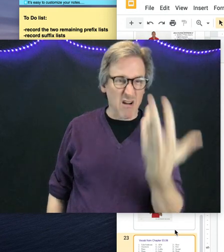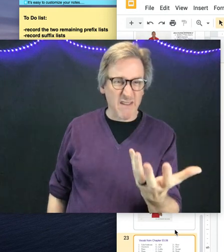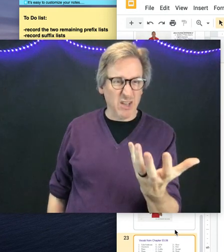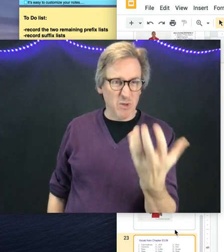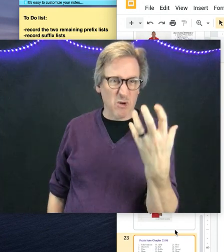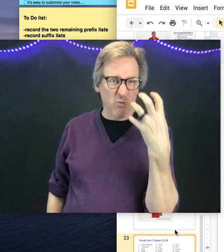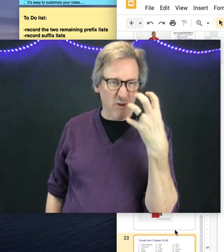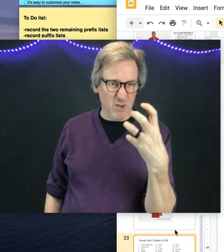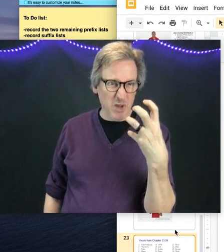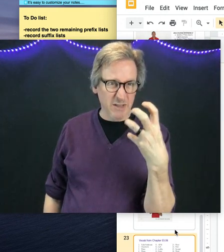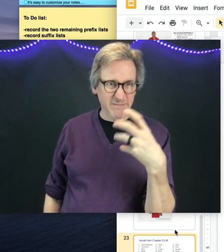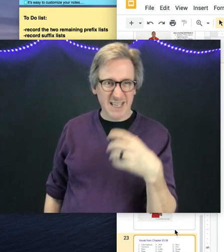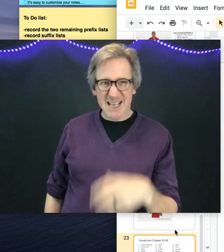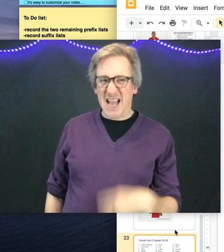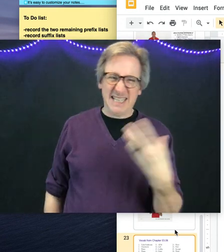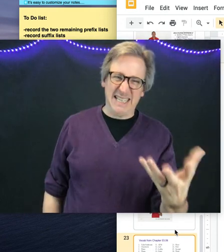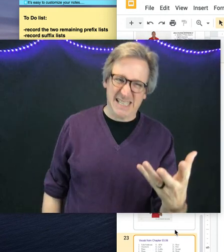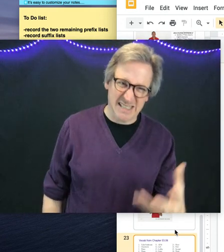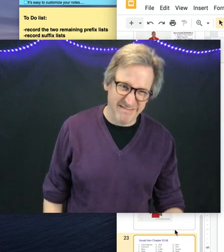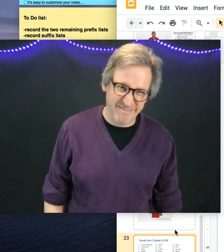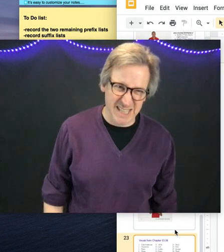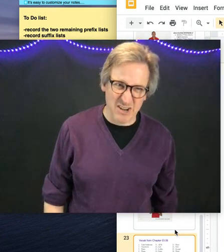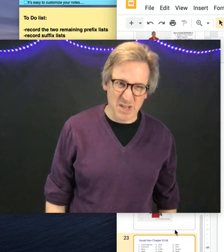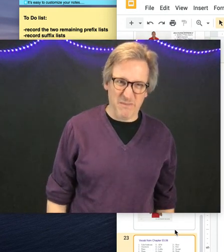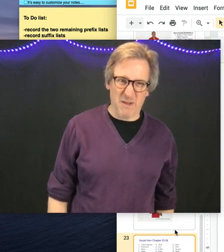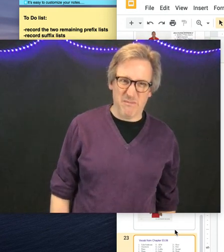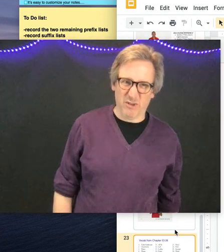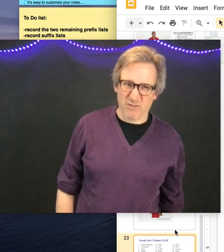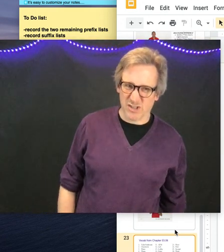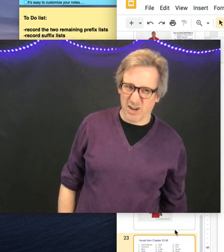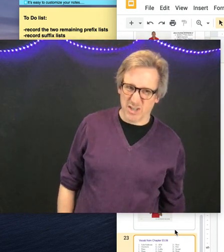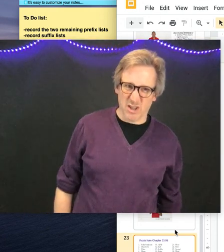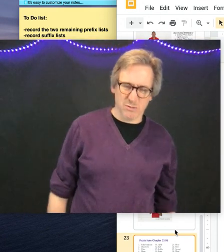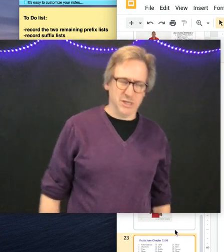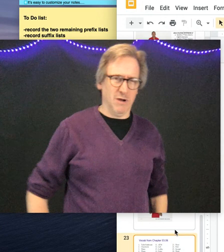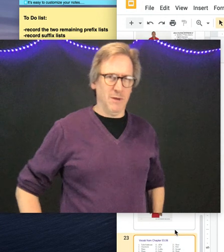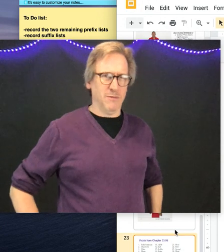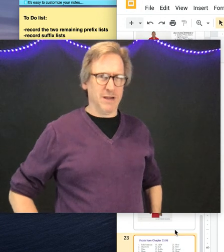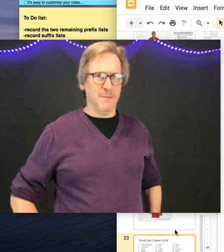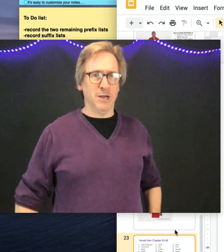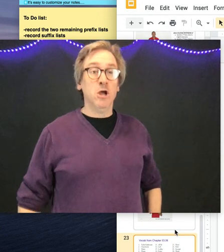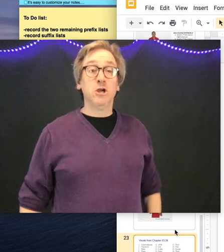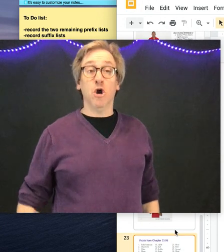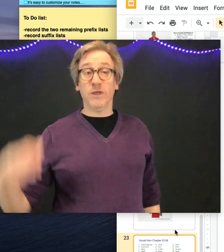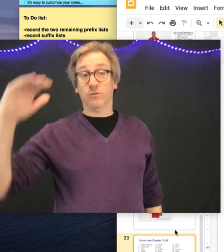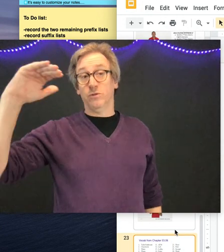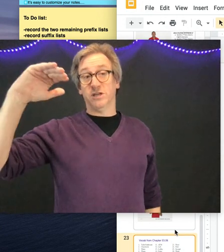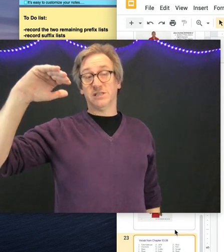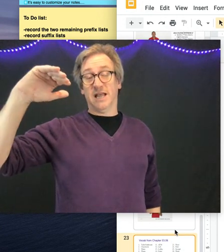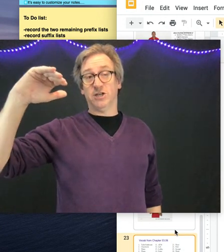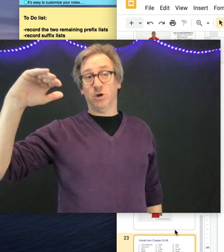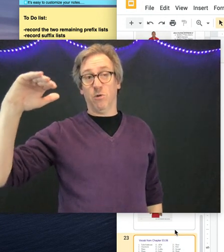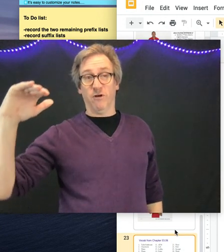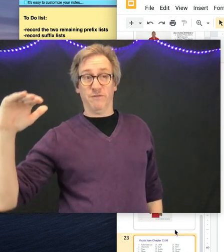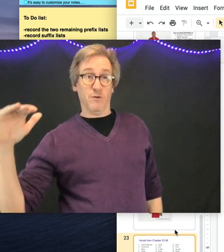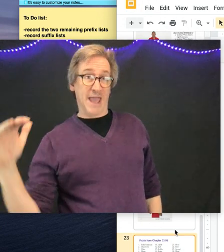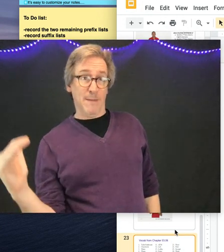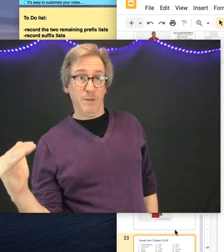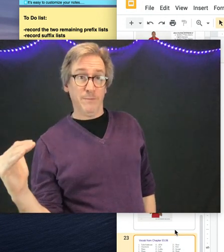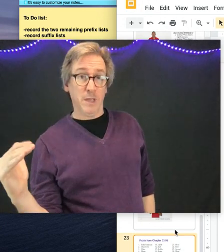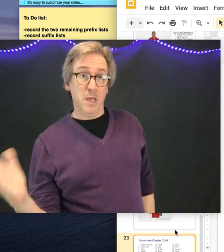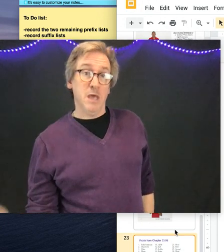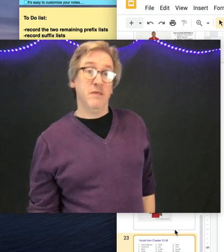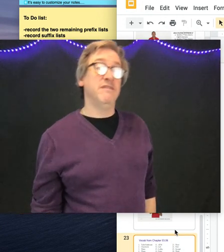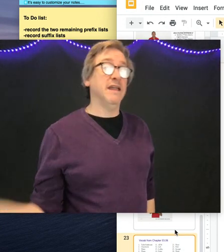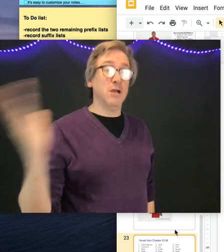it without reviewing. I think that's setting yourself up for frustration, though. So I would recommend going through the slideshow of all the